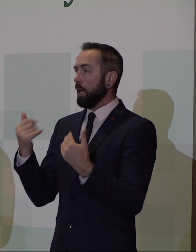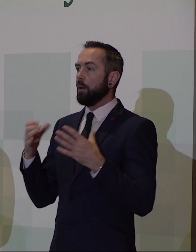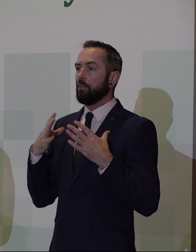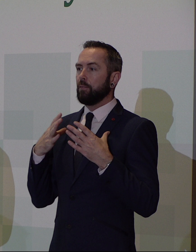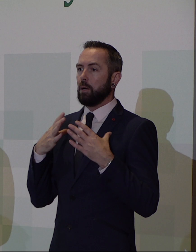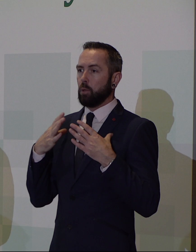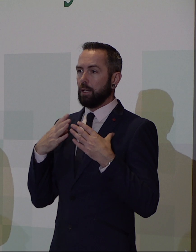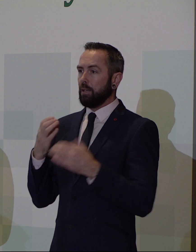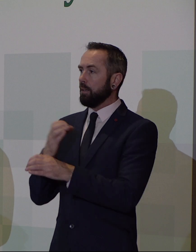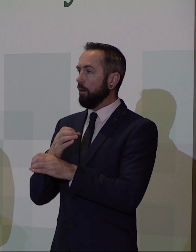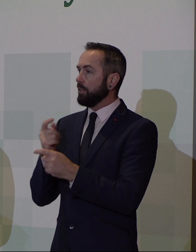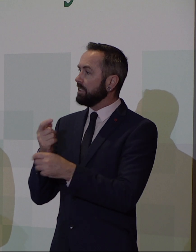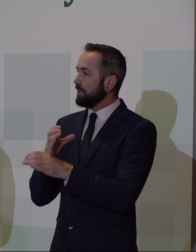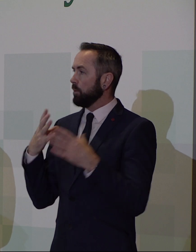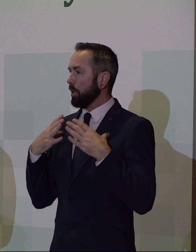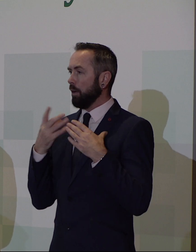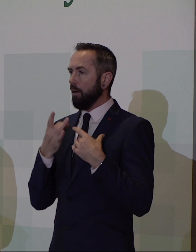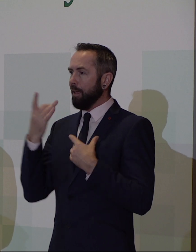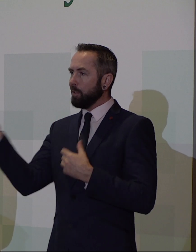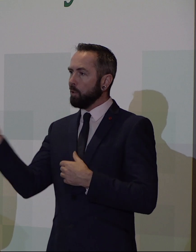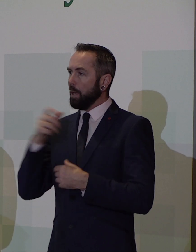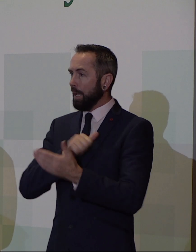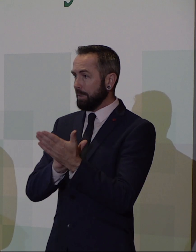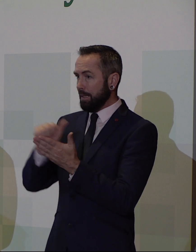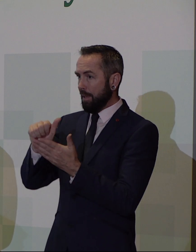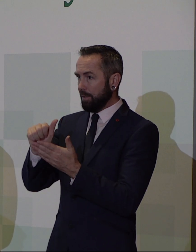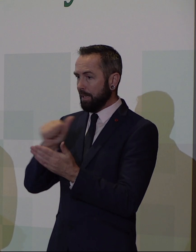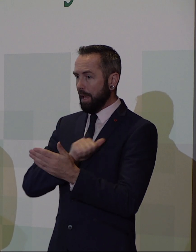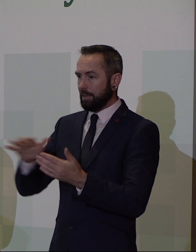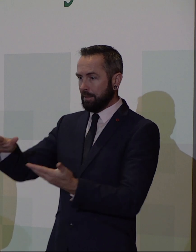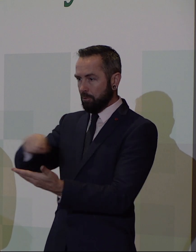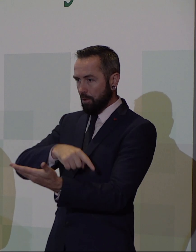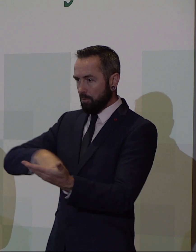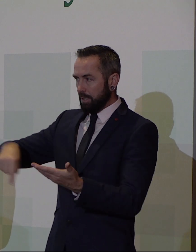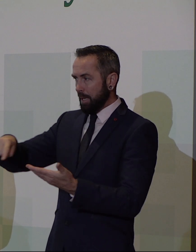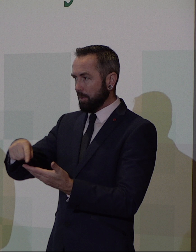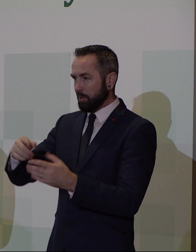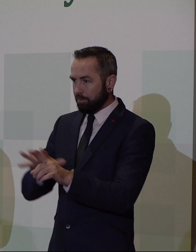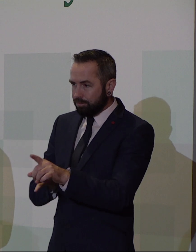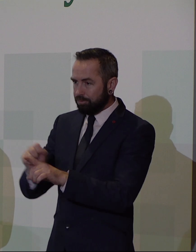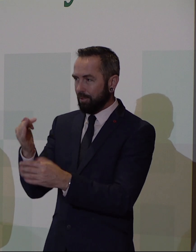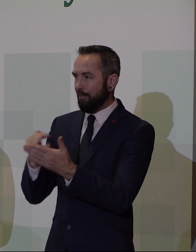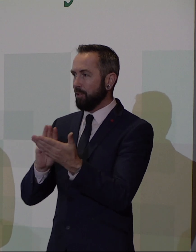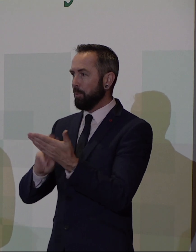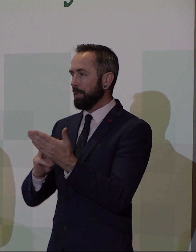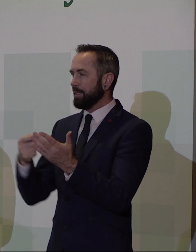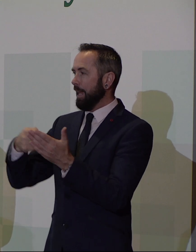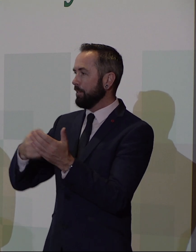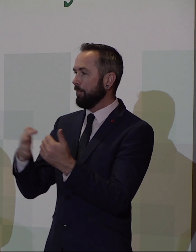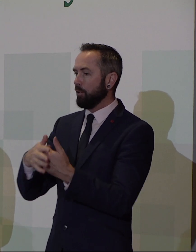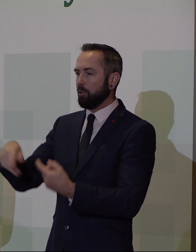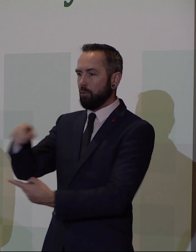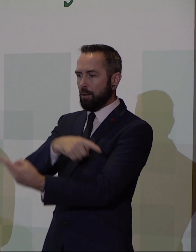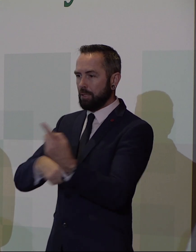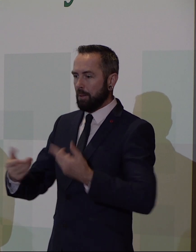break. And I'm going to ask you to be back at 11 at your round tables. We've gained a few minutes extra for the round table